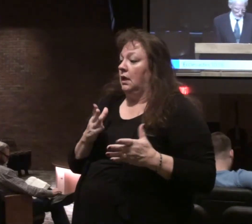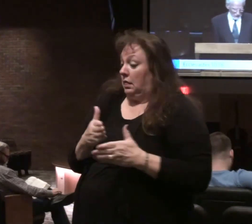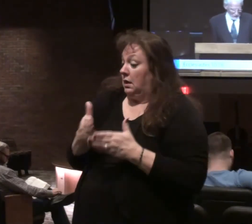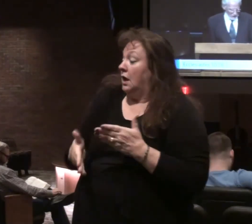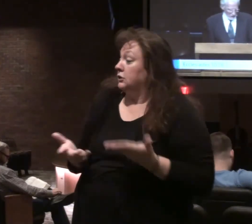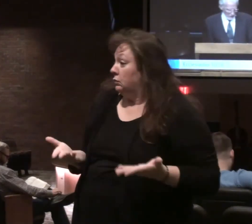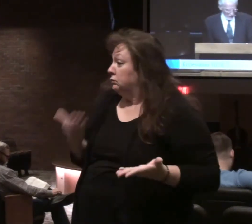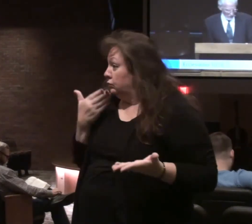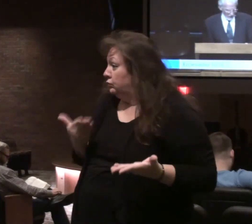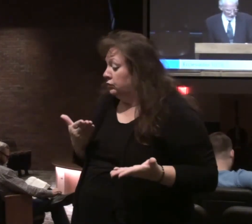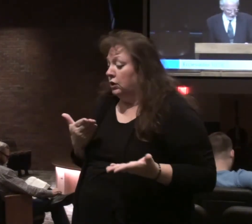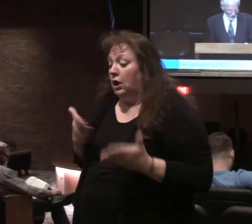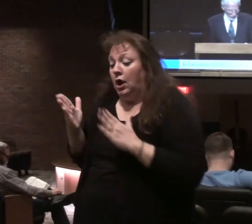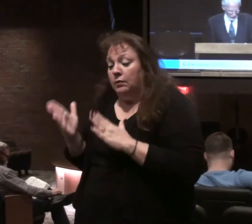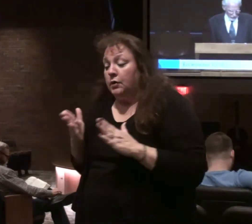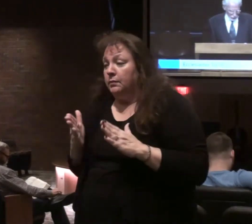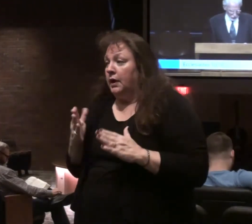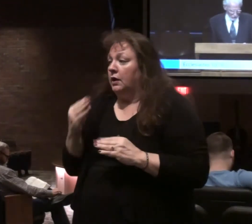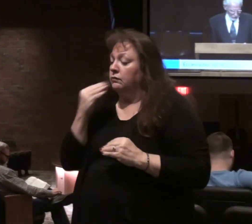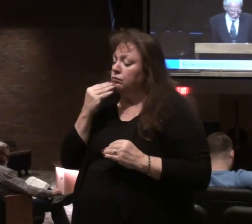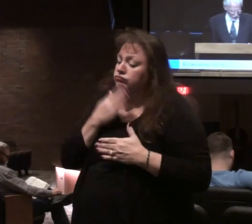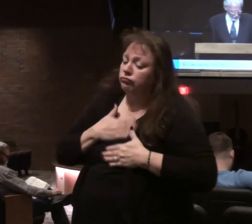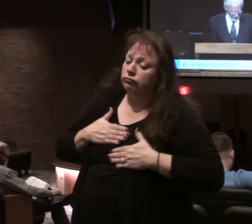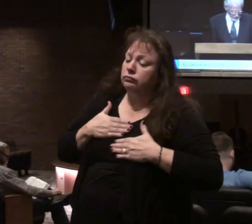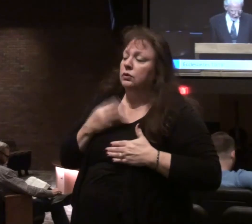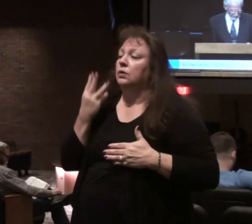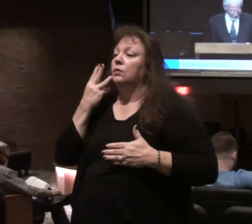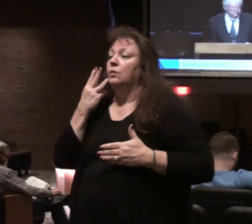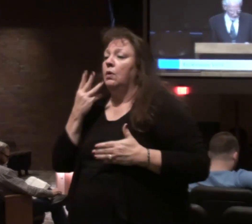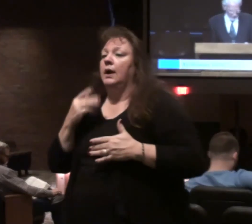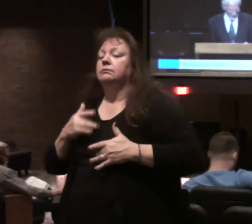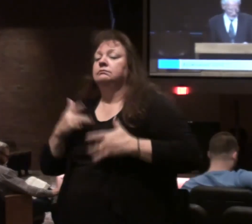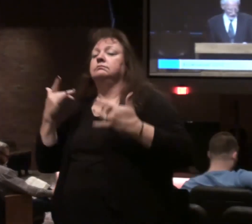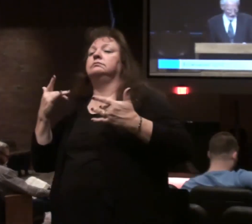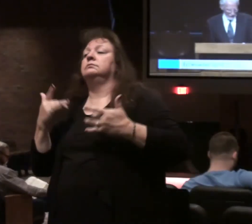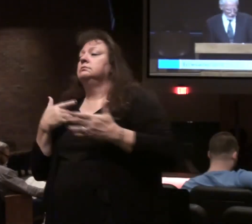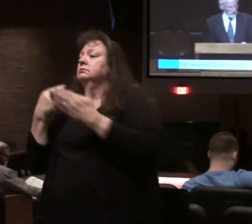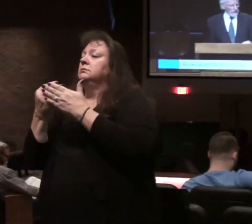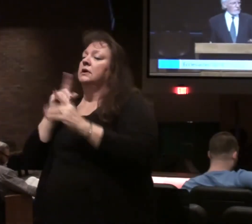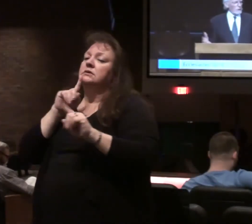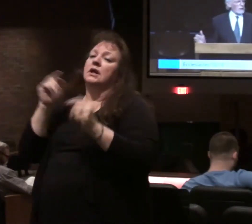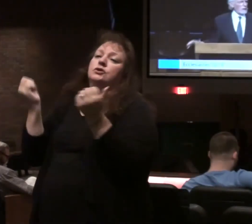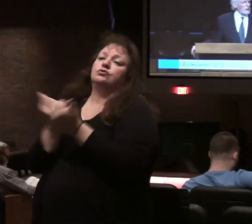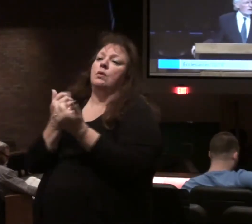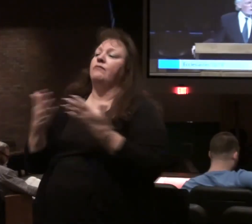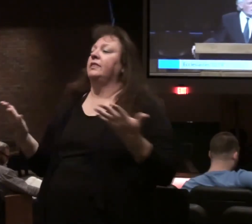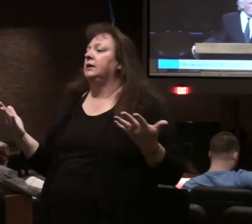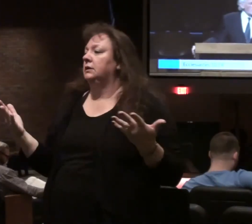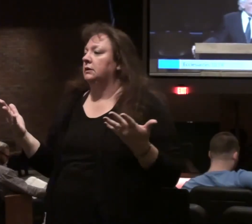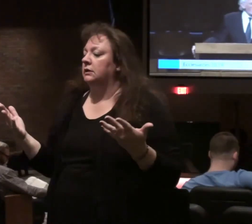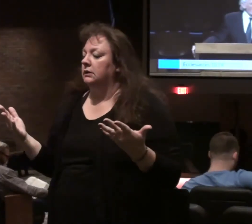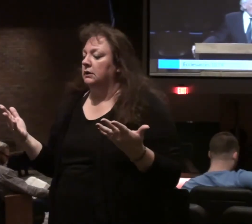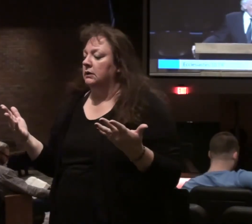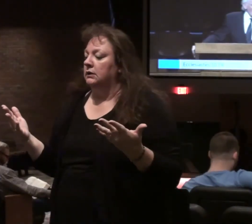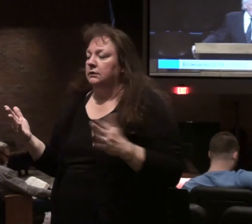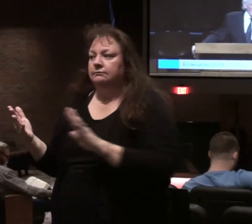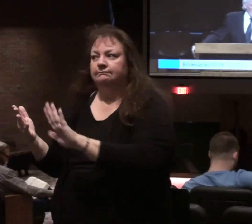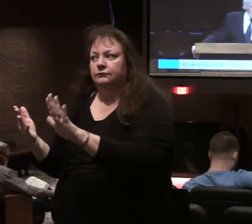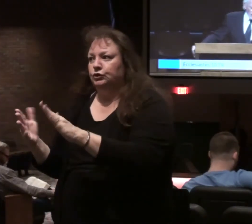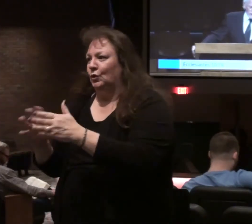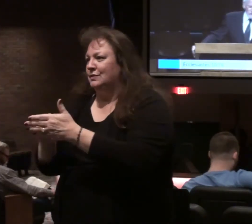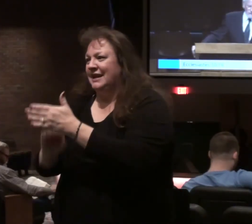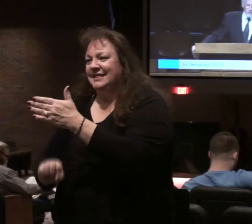consequence. Then prepare a meal for enjoyment. Wine makes life merry. Money is the answer to everything. I don't take that verse